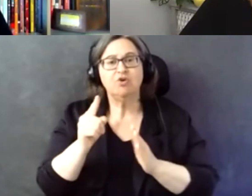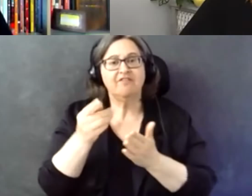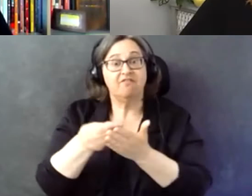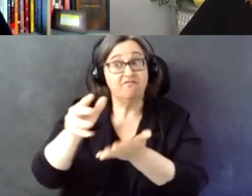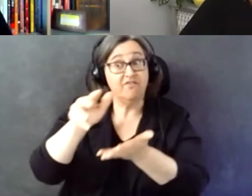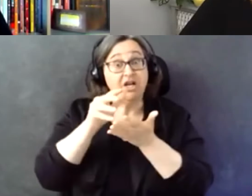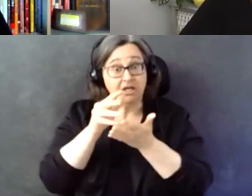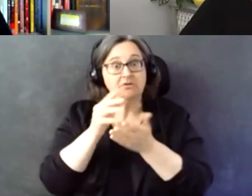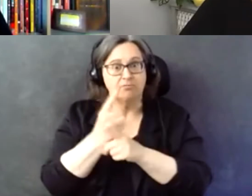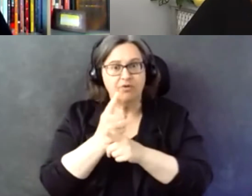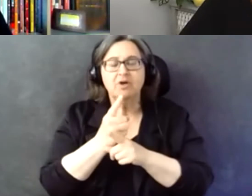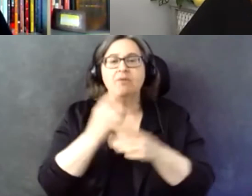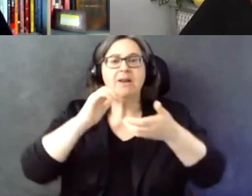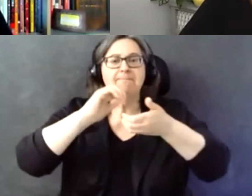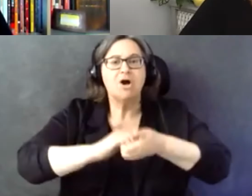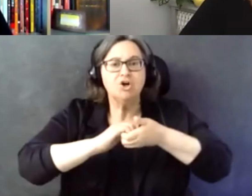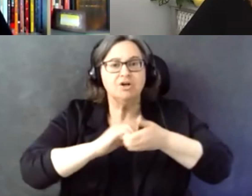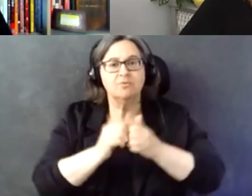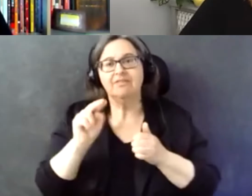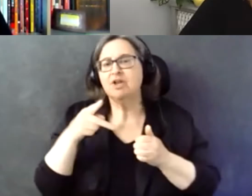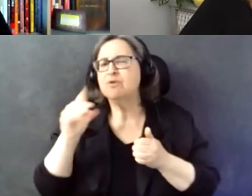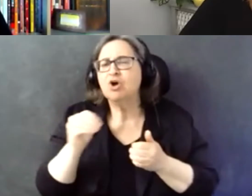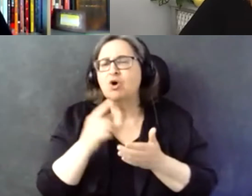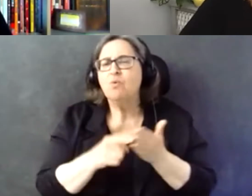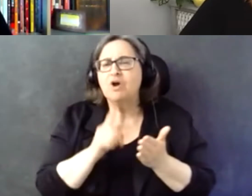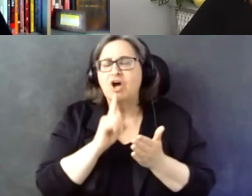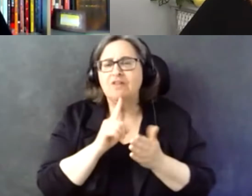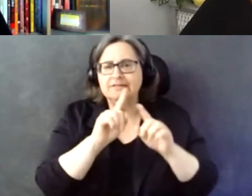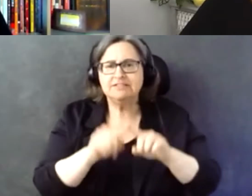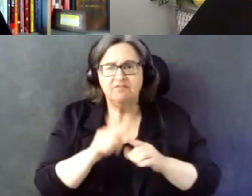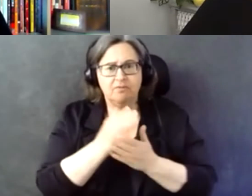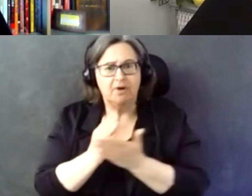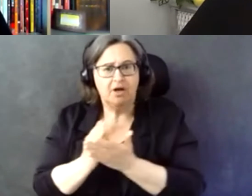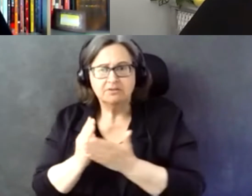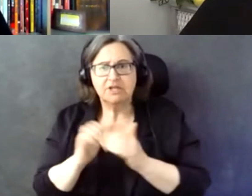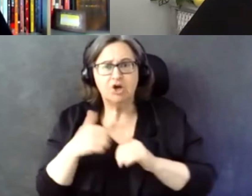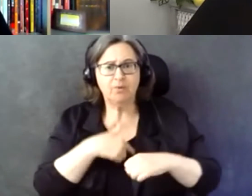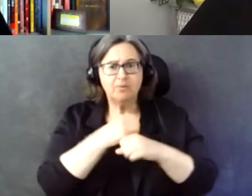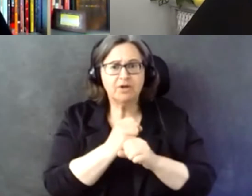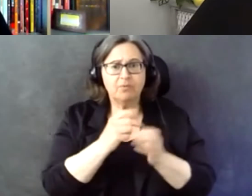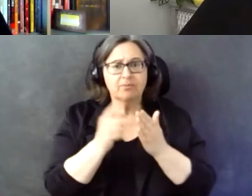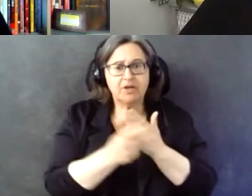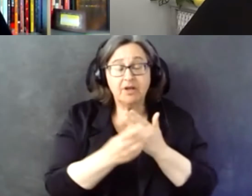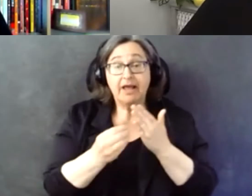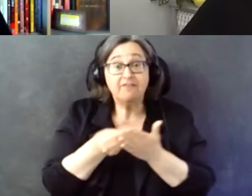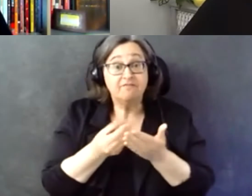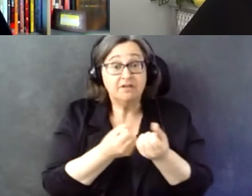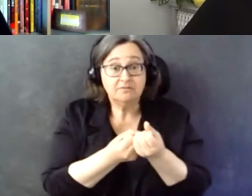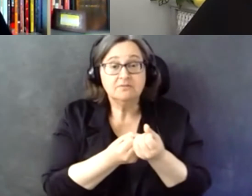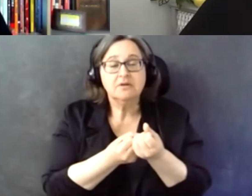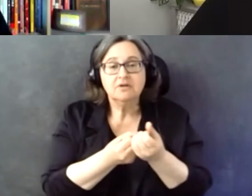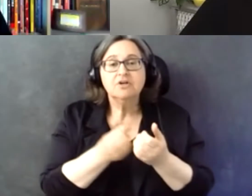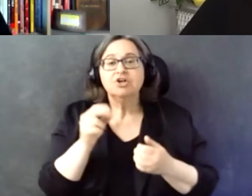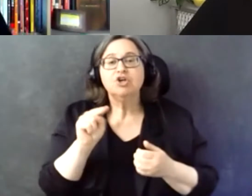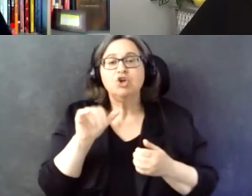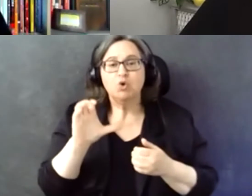also about partnering with us and figuring out um you know what are the aspects of how we create programs and fund them um so that new